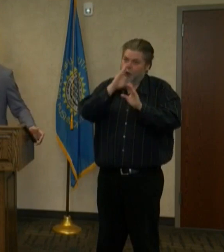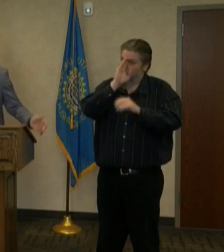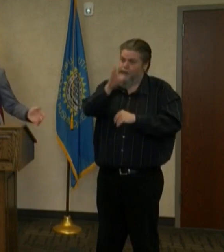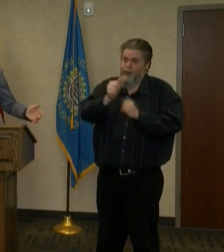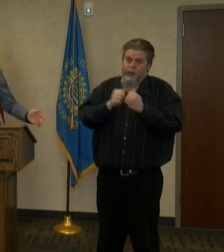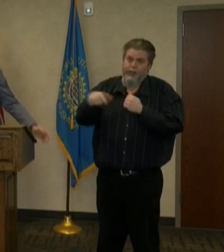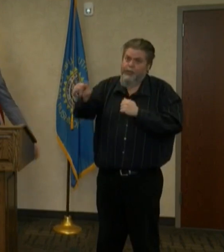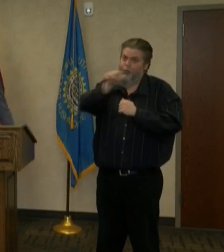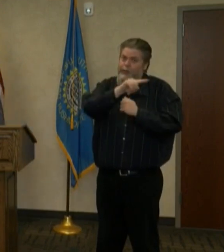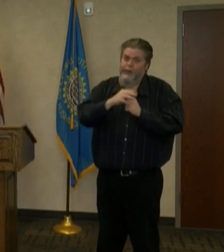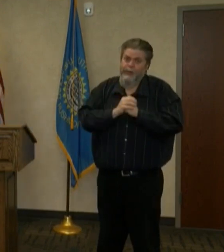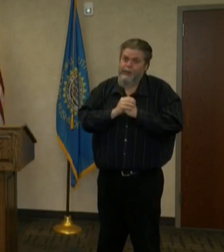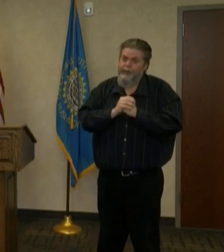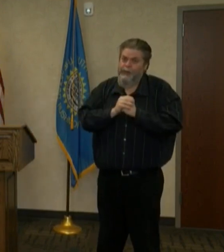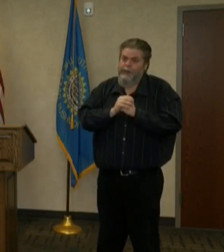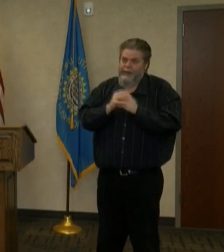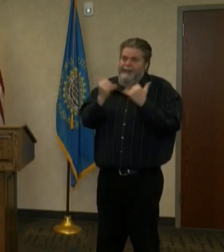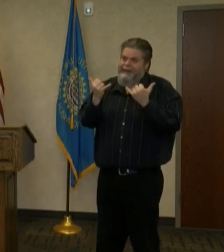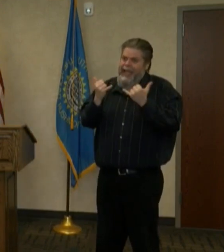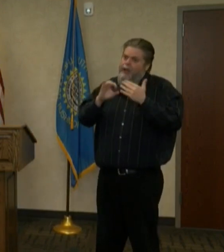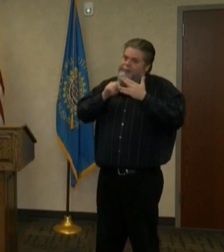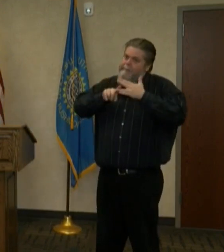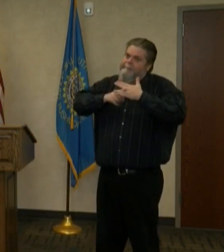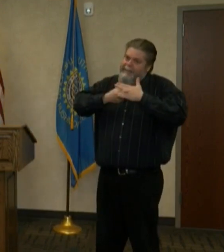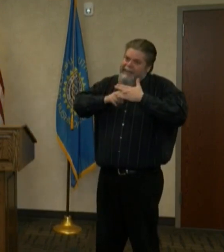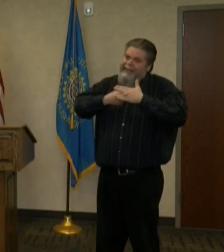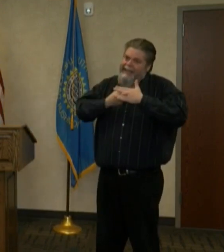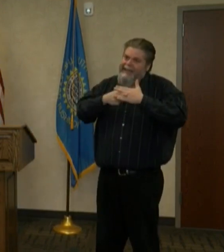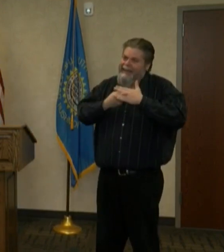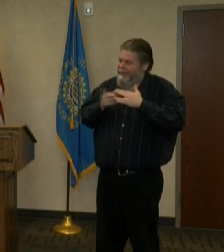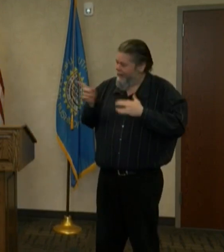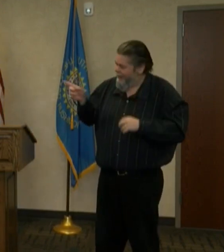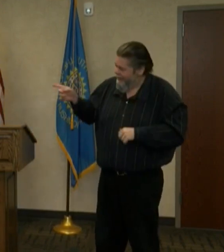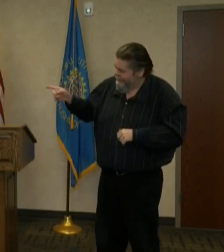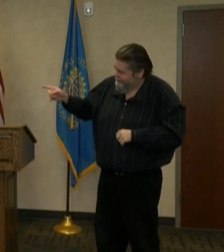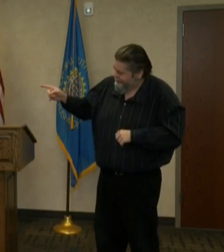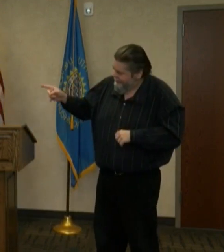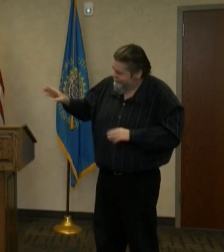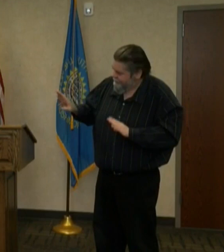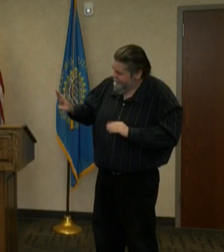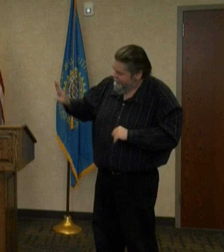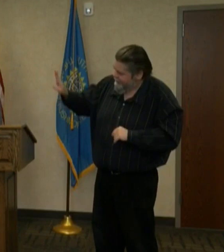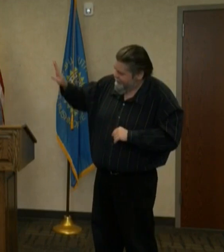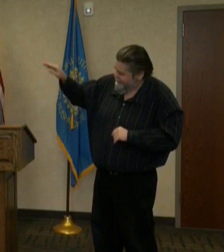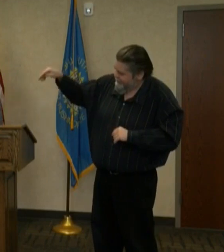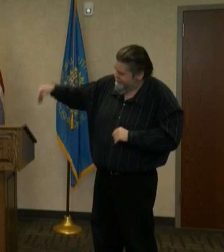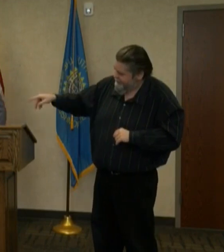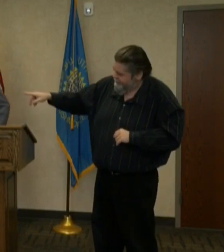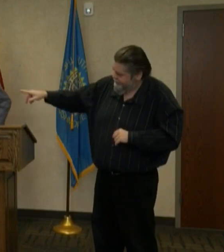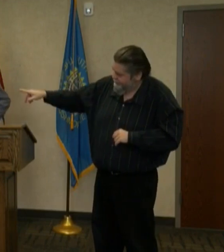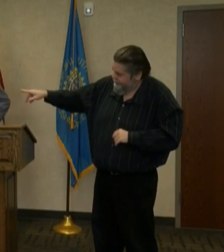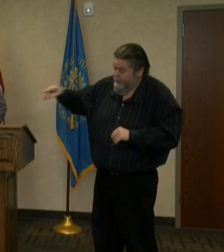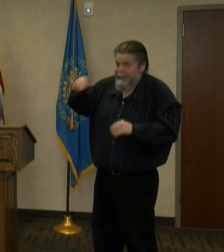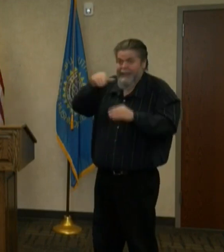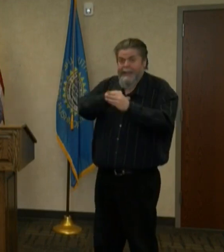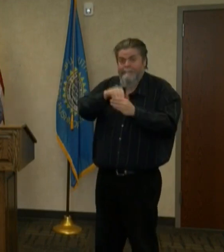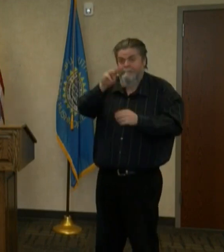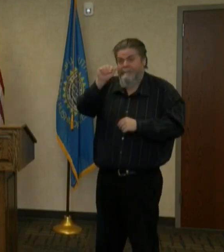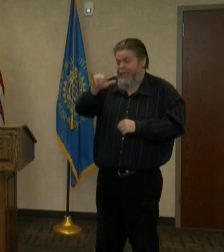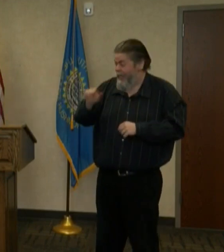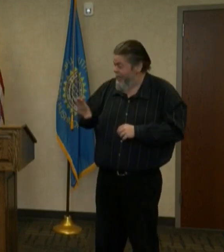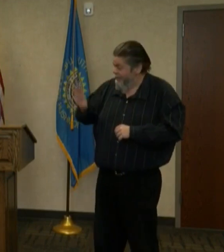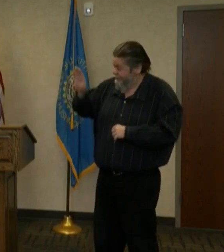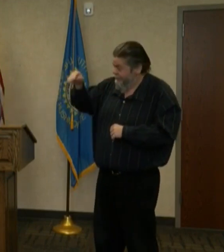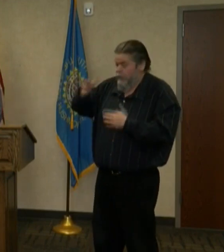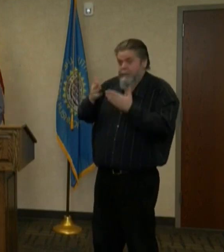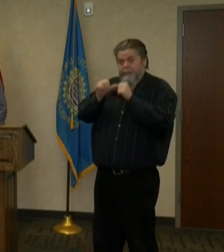that we're just beginning, okay, this process. And so over the course of May and into